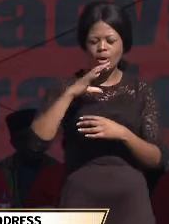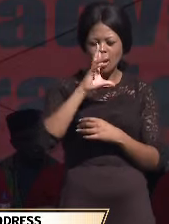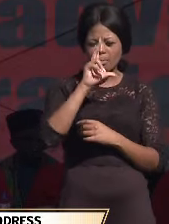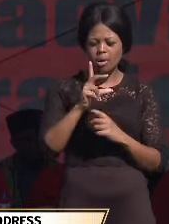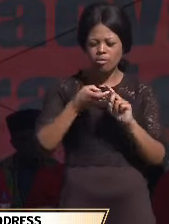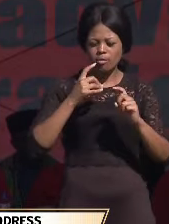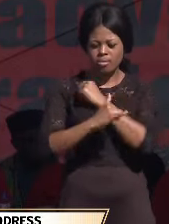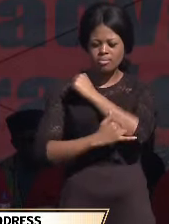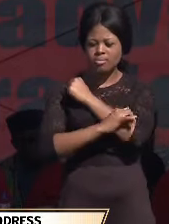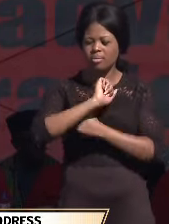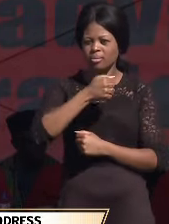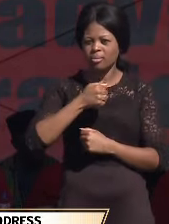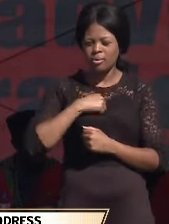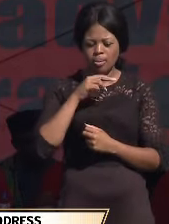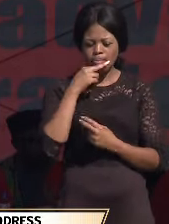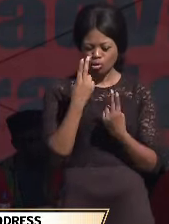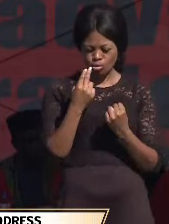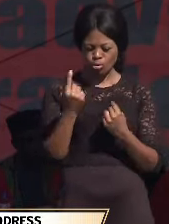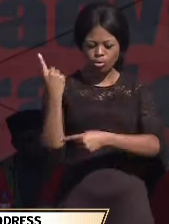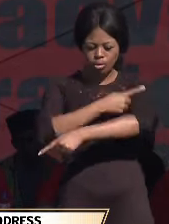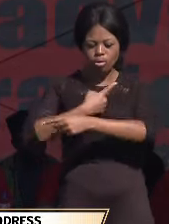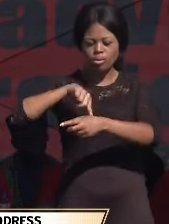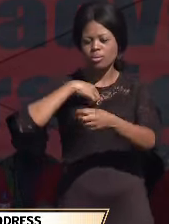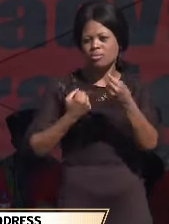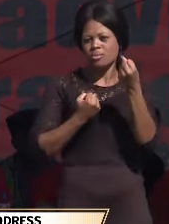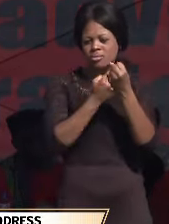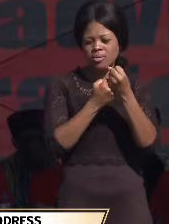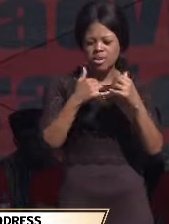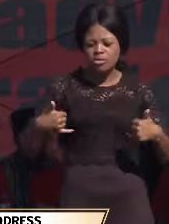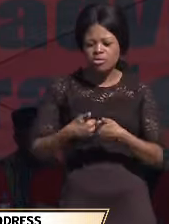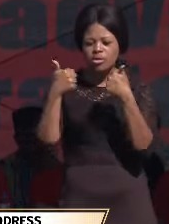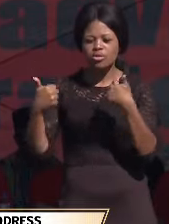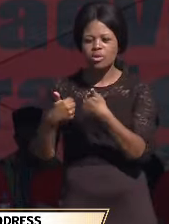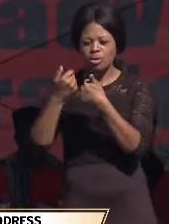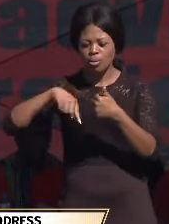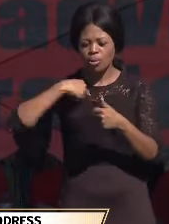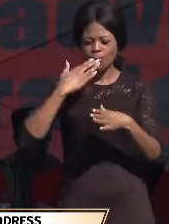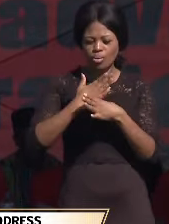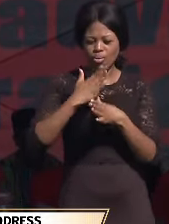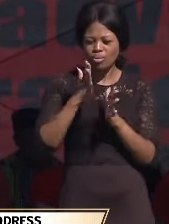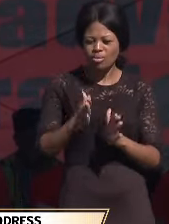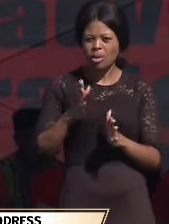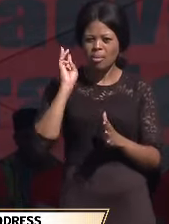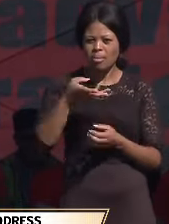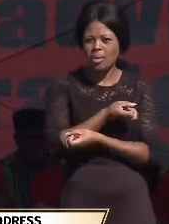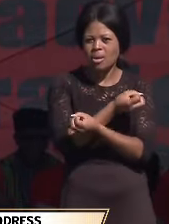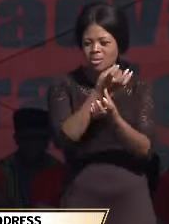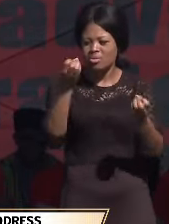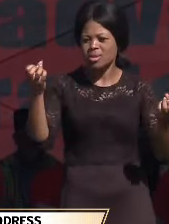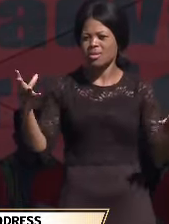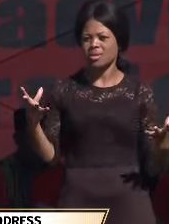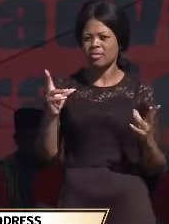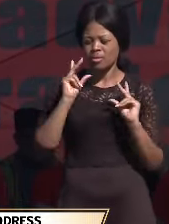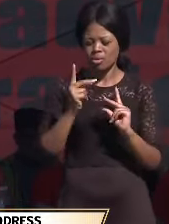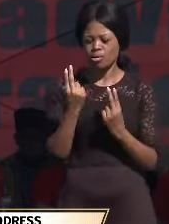our country. That's the new dawn that we support. Our challenge as the working class is to give a class content to